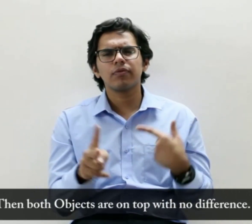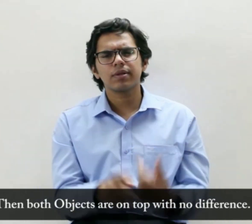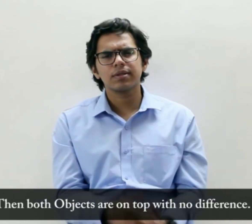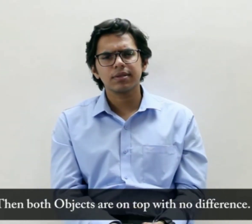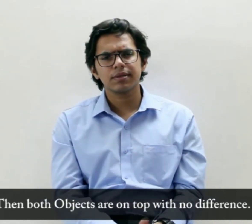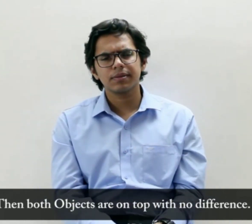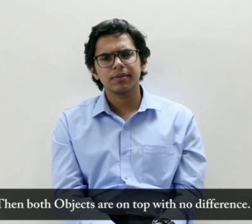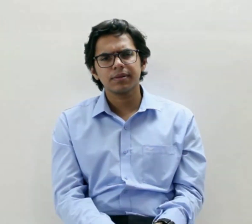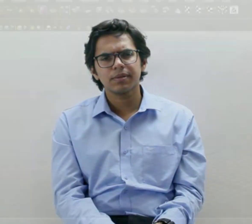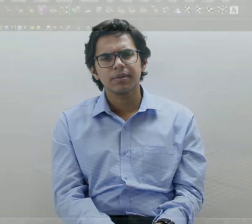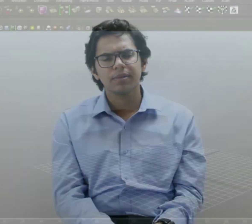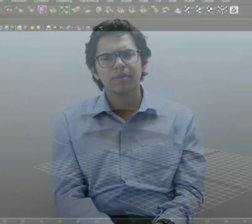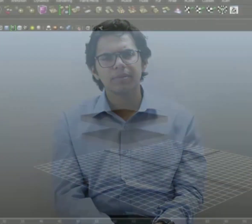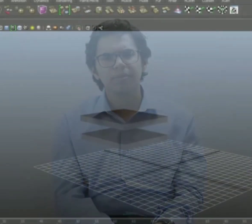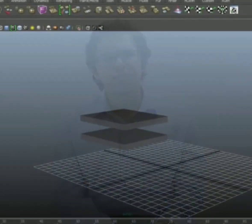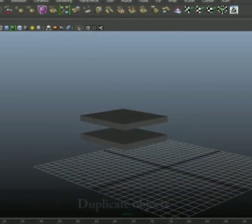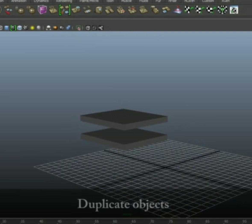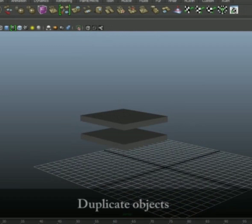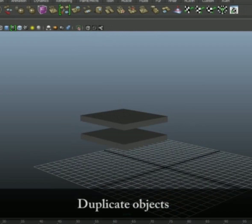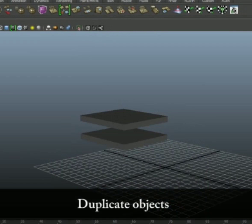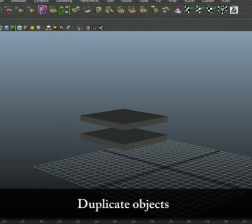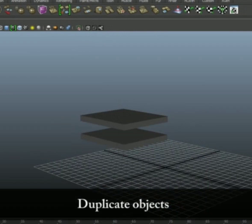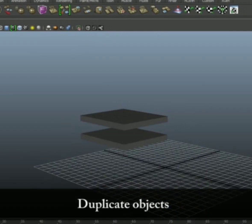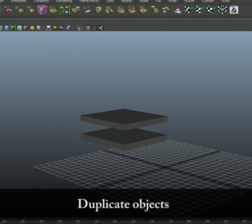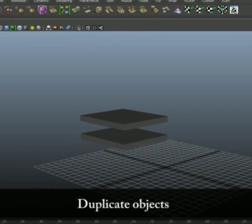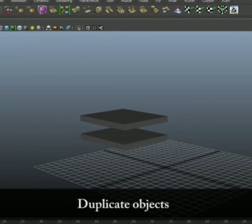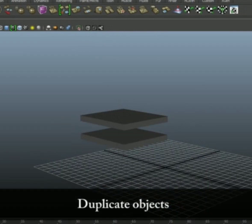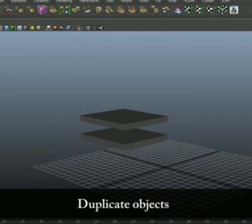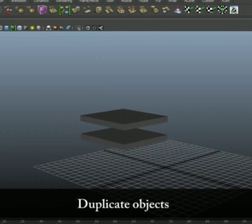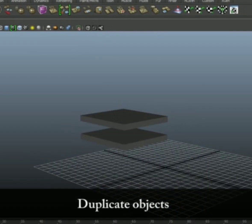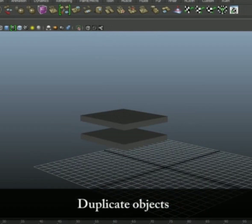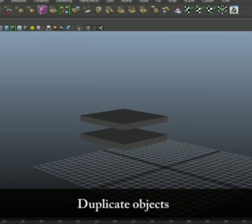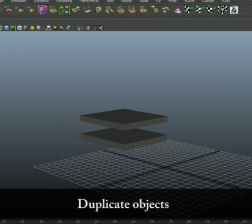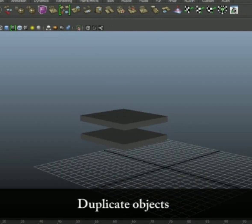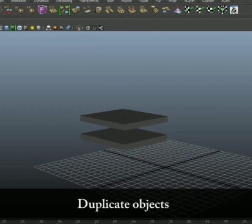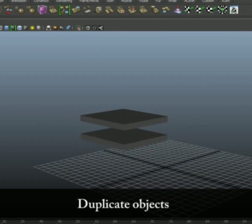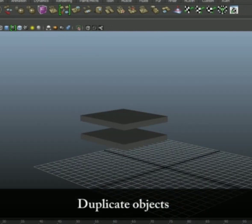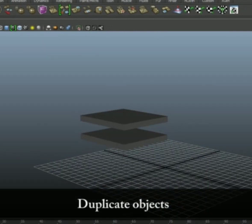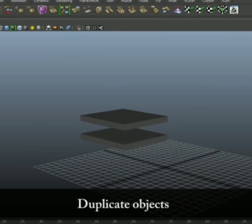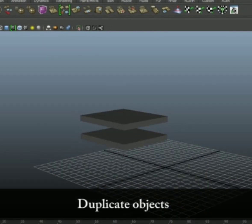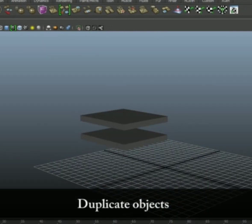Duplicate objects.